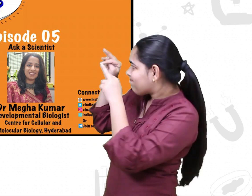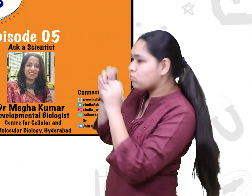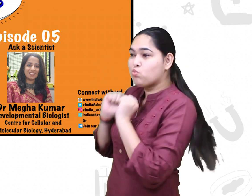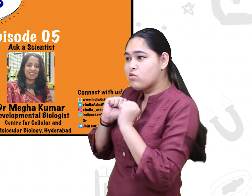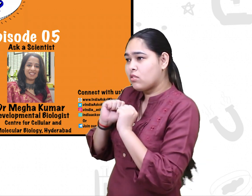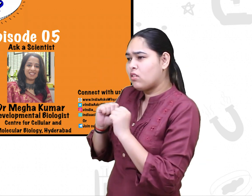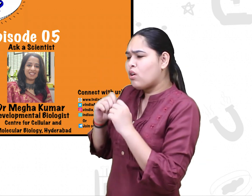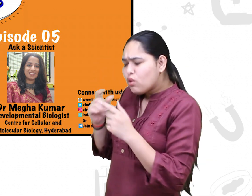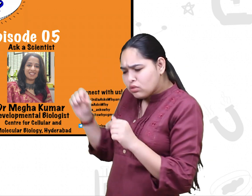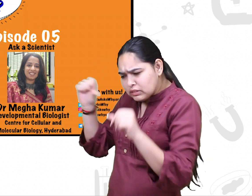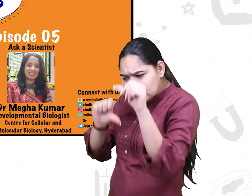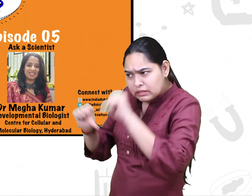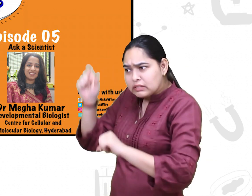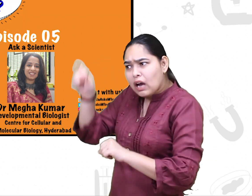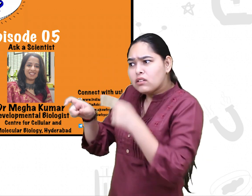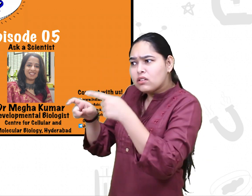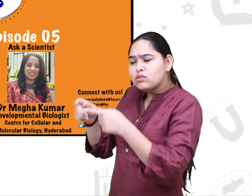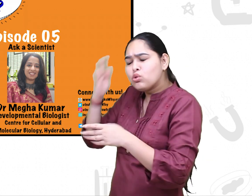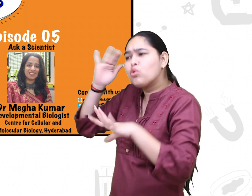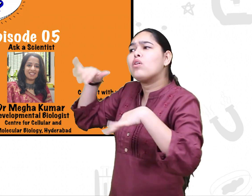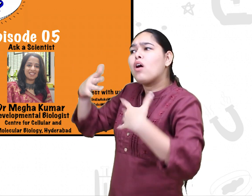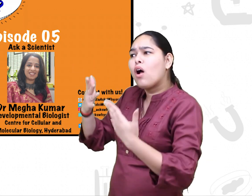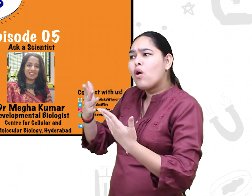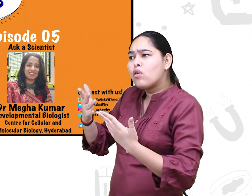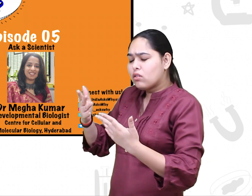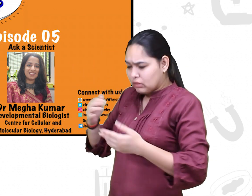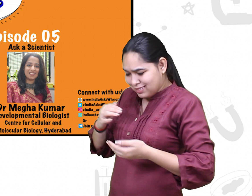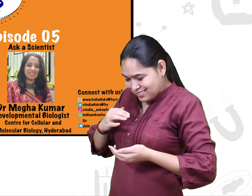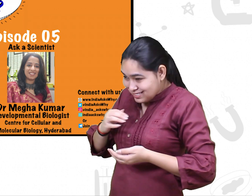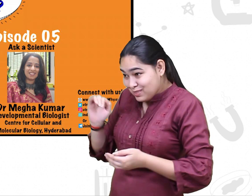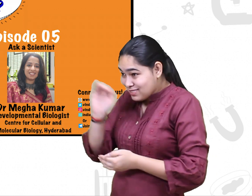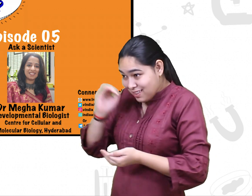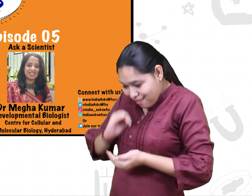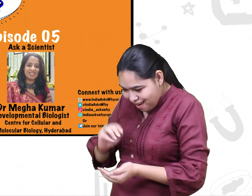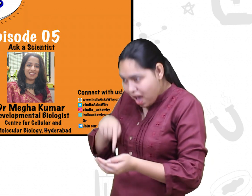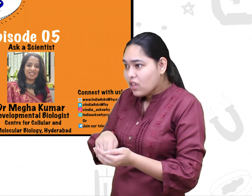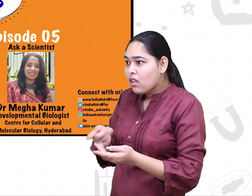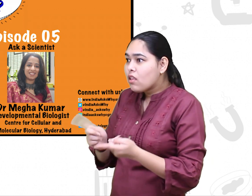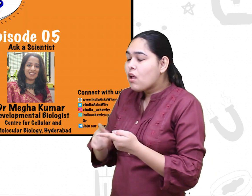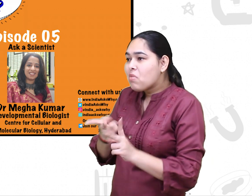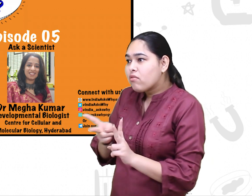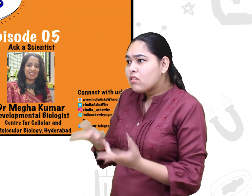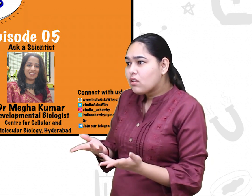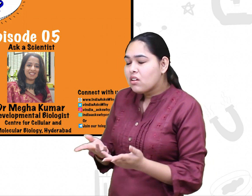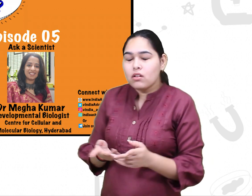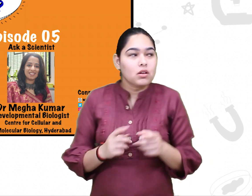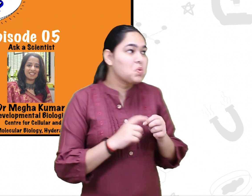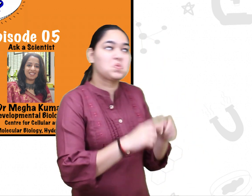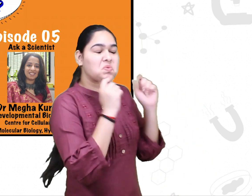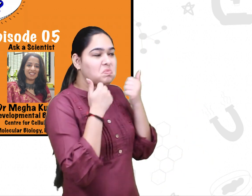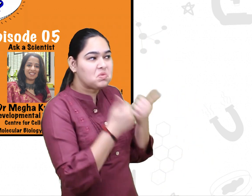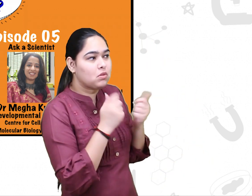then reproduced to make more limbless snake babies. But Jigyasa, all of this talk is of